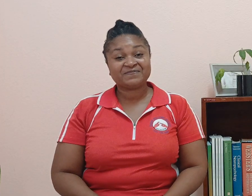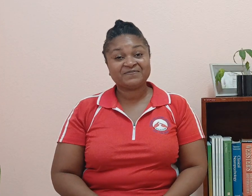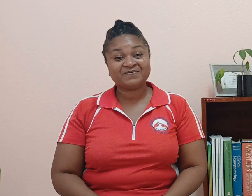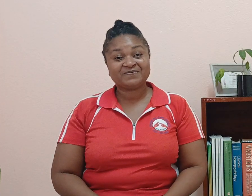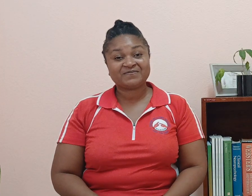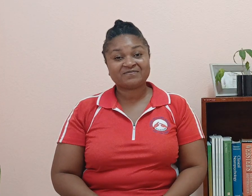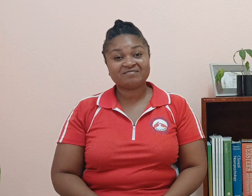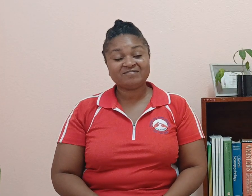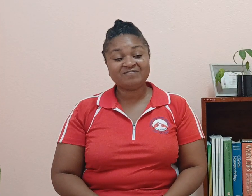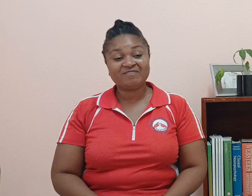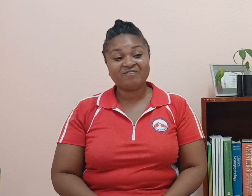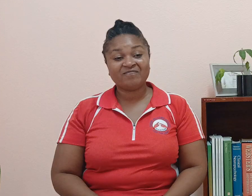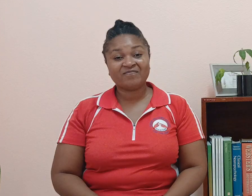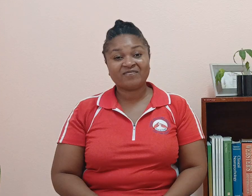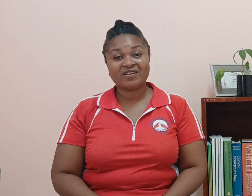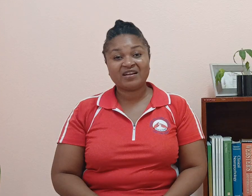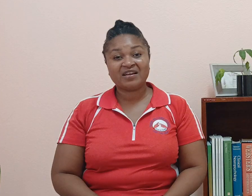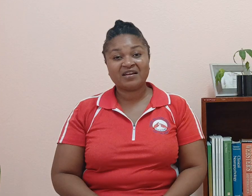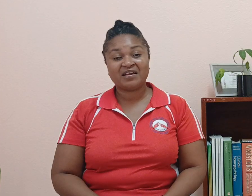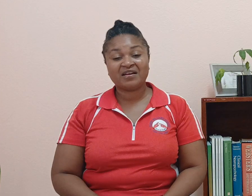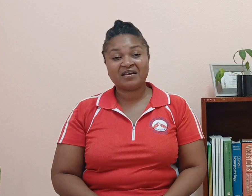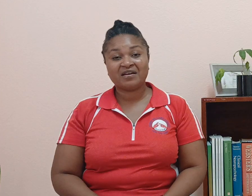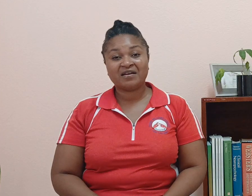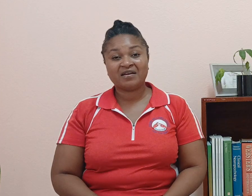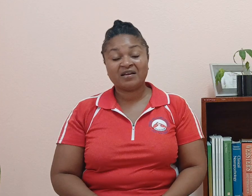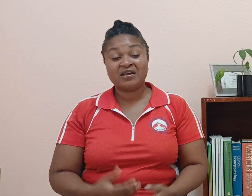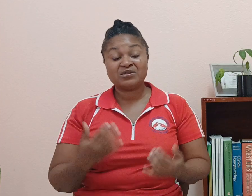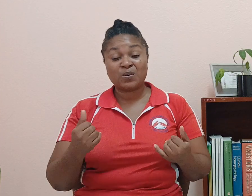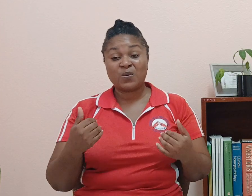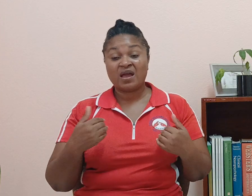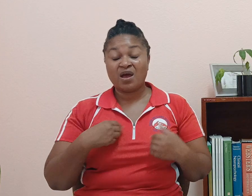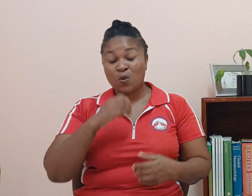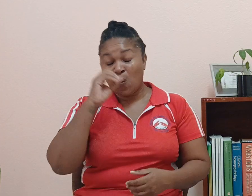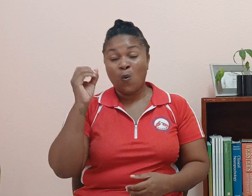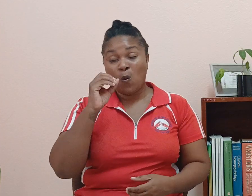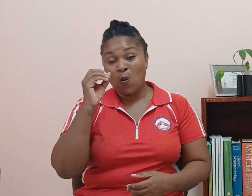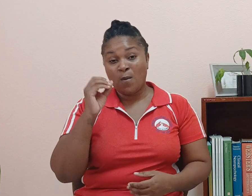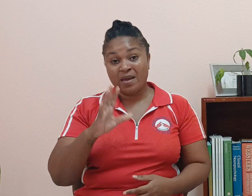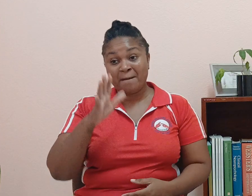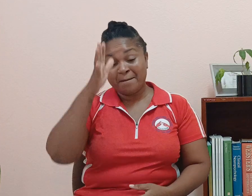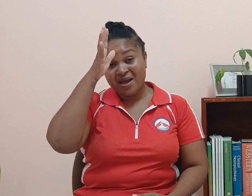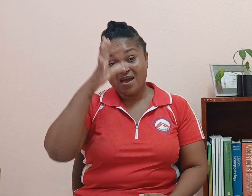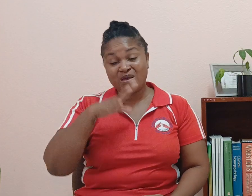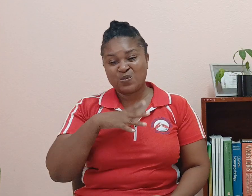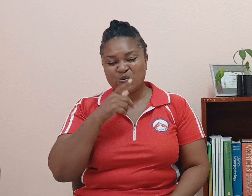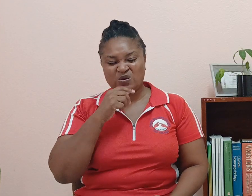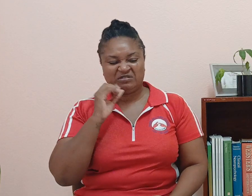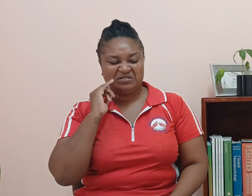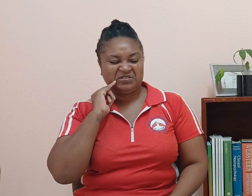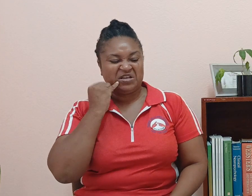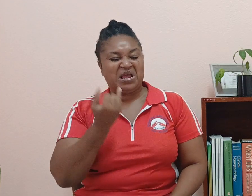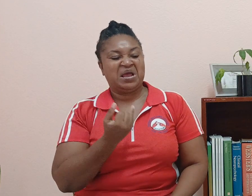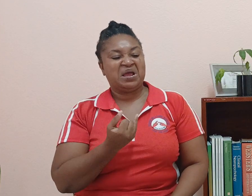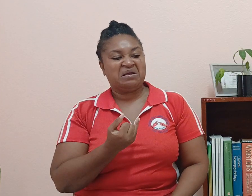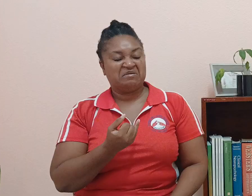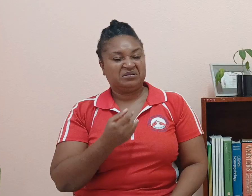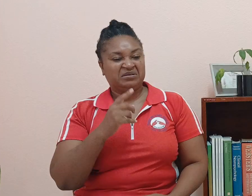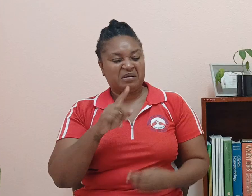Now, there were some Obia men who were jealous of the three young